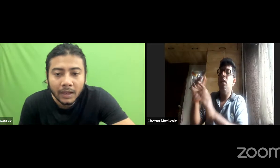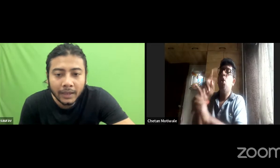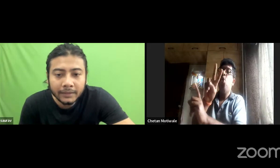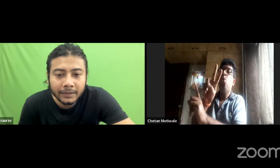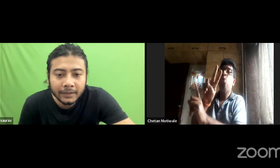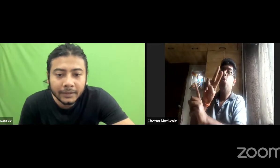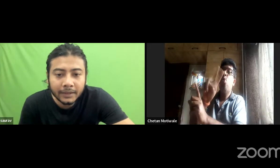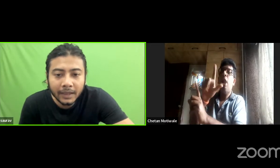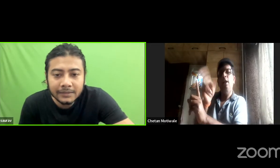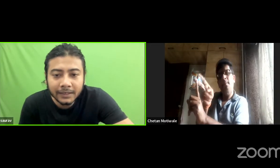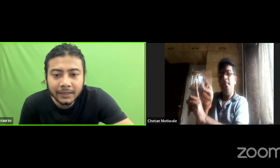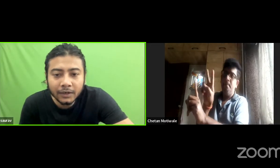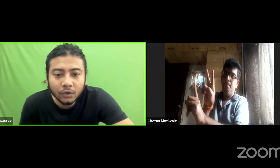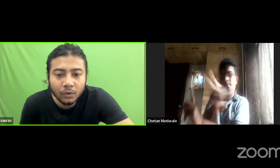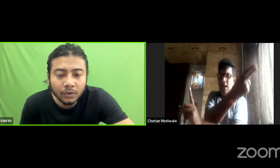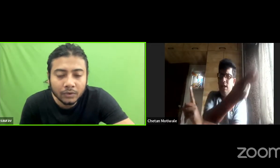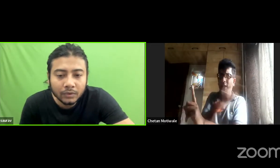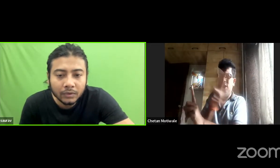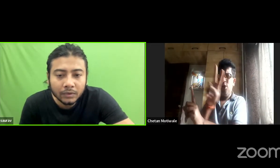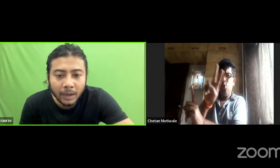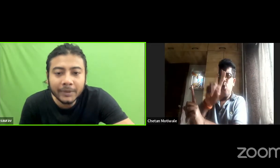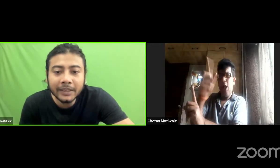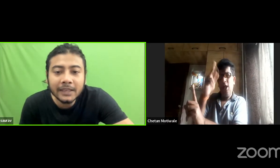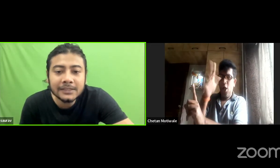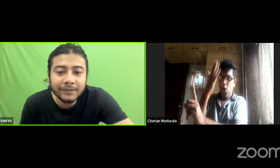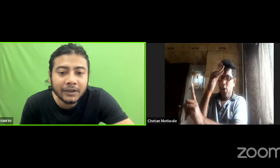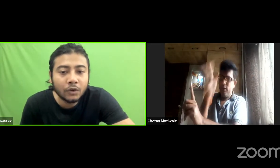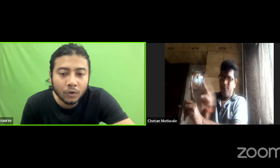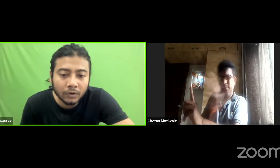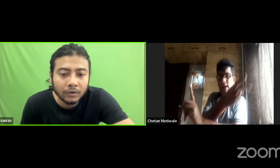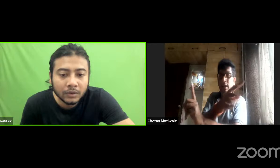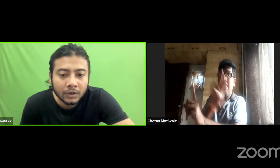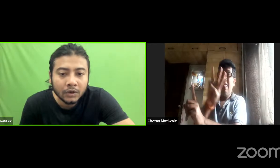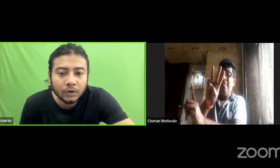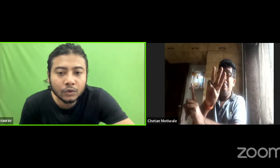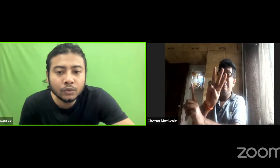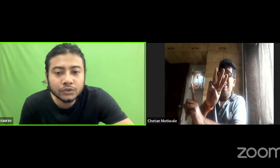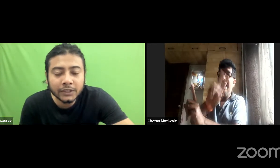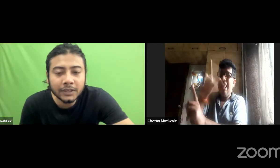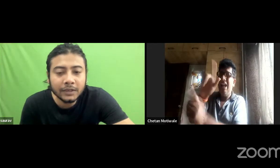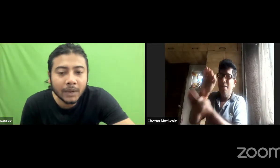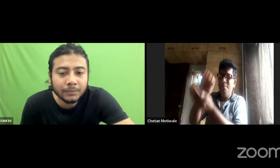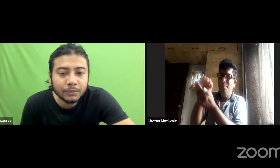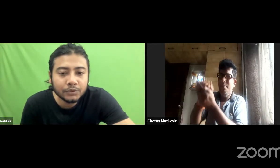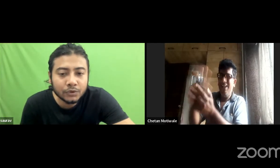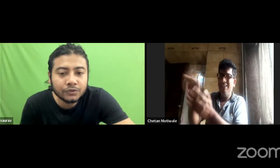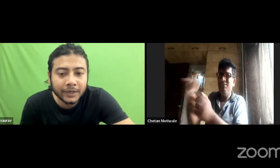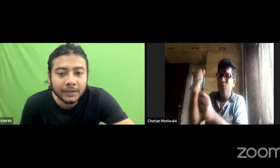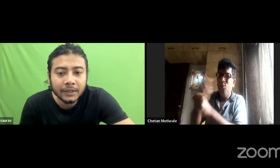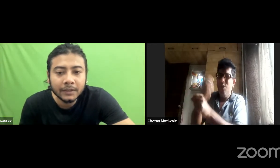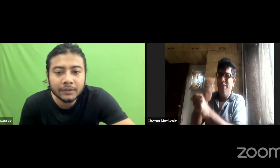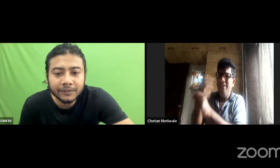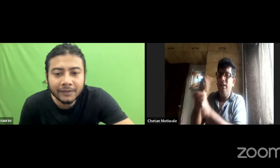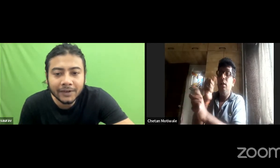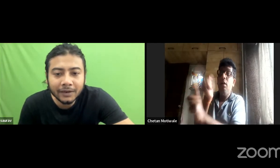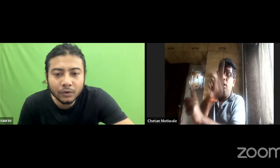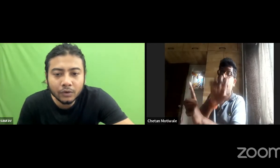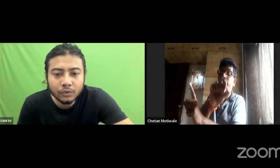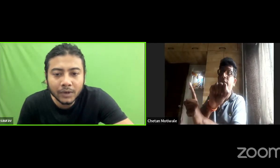I think he has taken a loan. I mean, he has given a loan to Chetan Mahaprabhu's close friend. The 5 lakh loan, 2 lakh